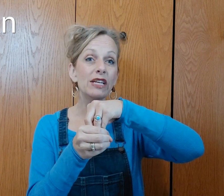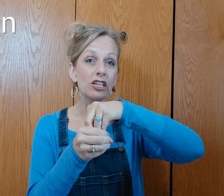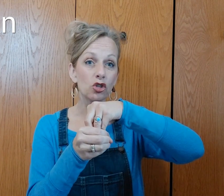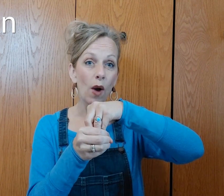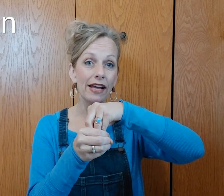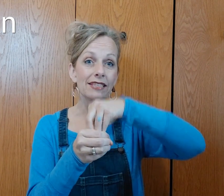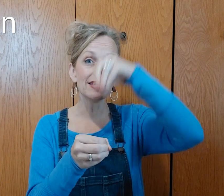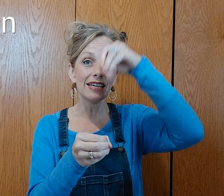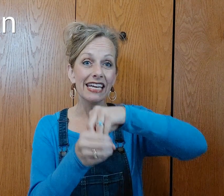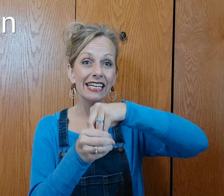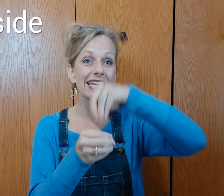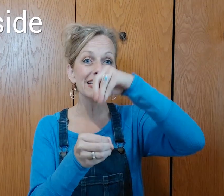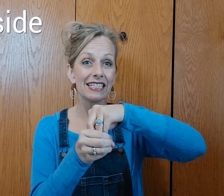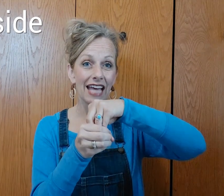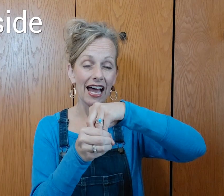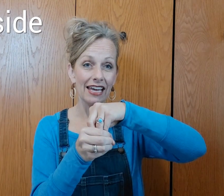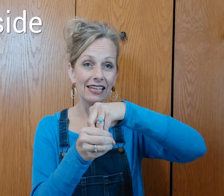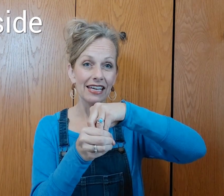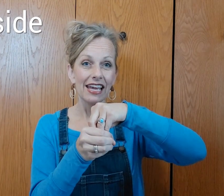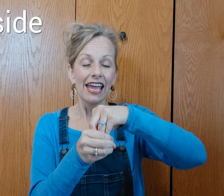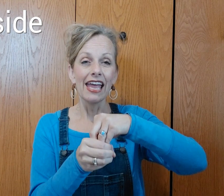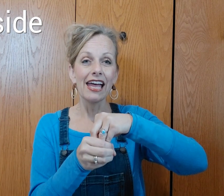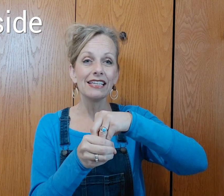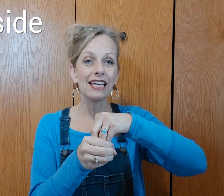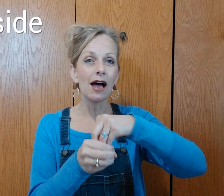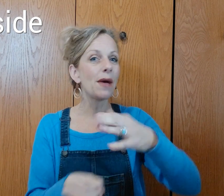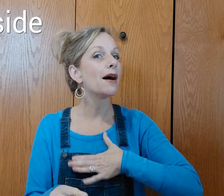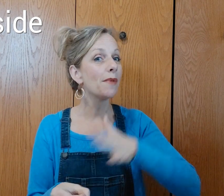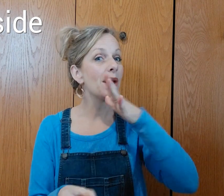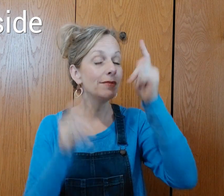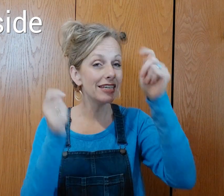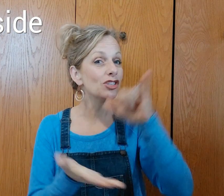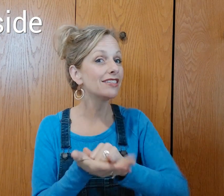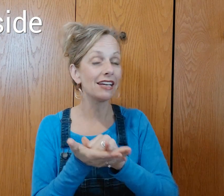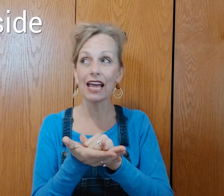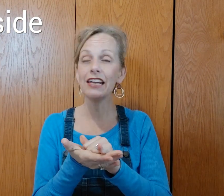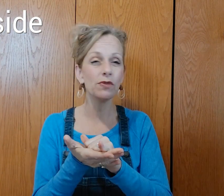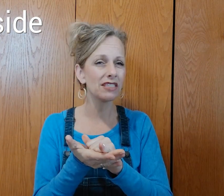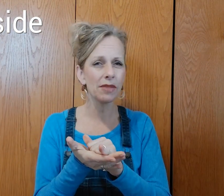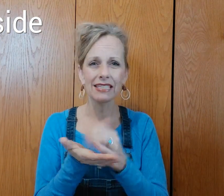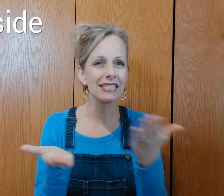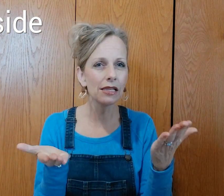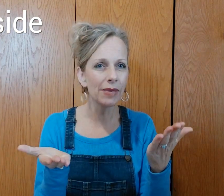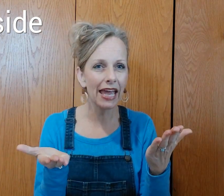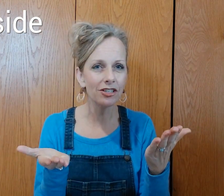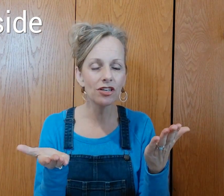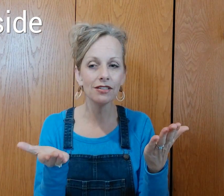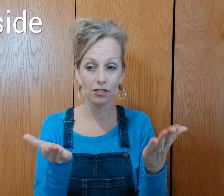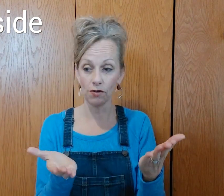did it twice, inside. And my mom teaches that kind of with some of that syllabication. So if you